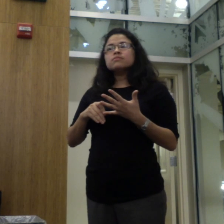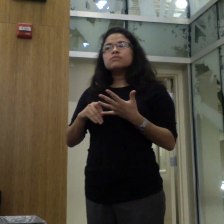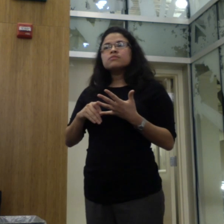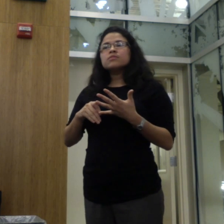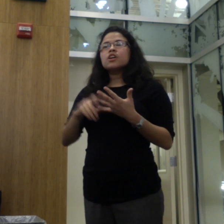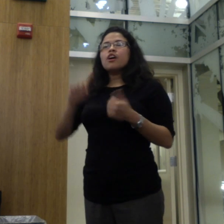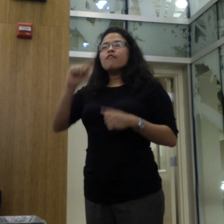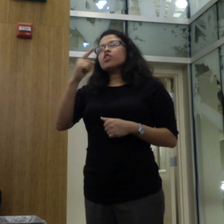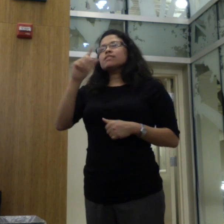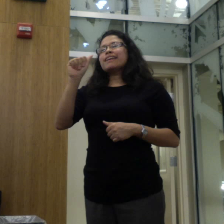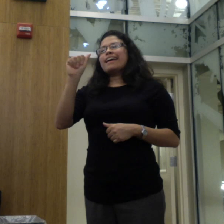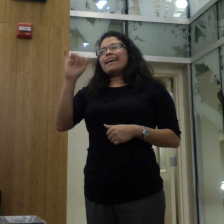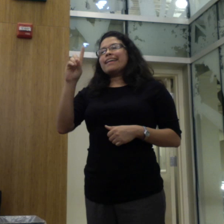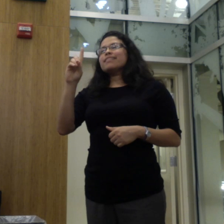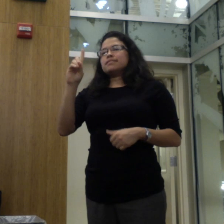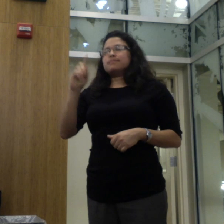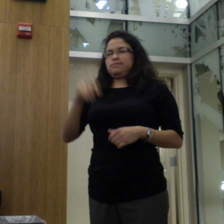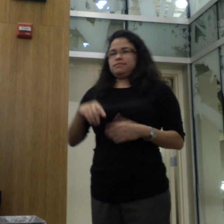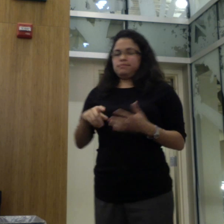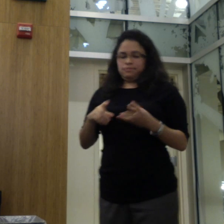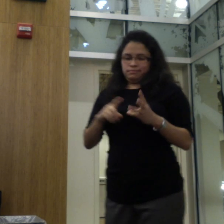First aid.